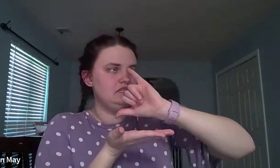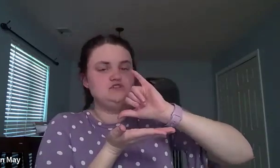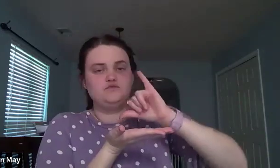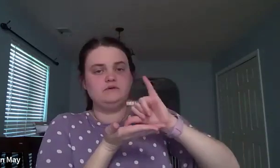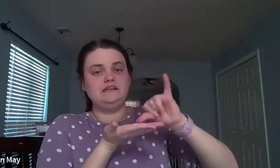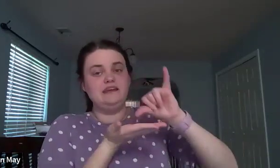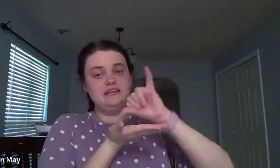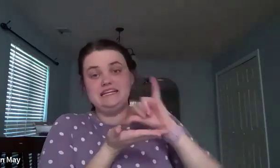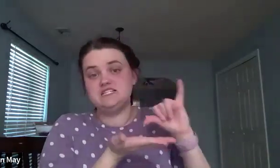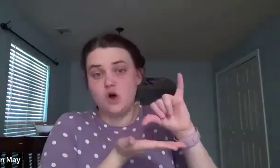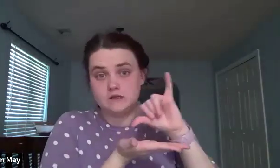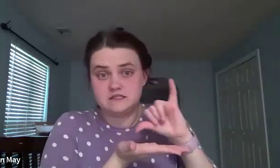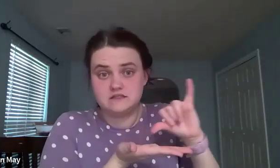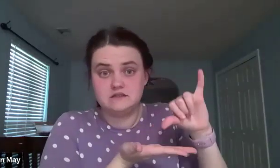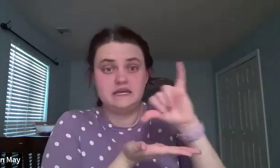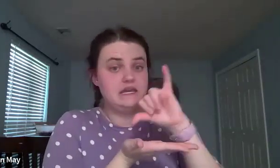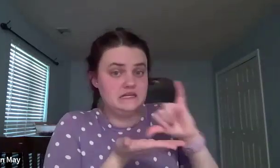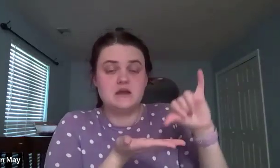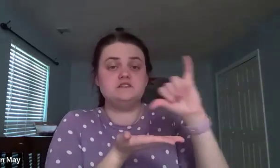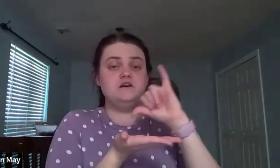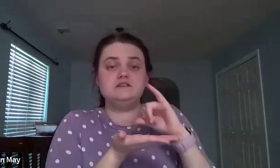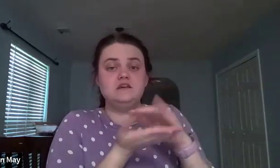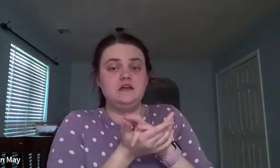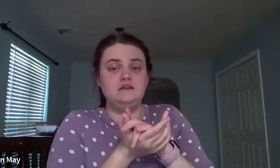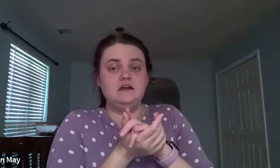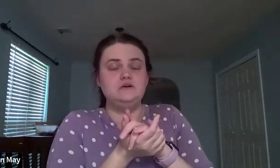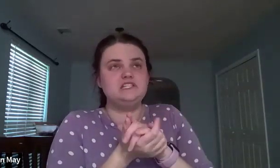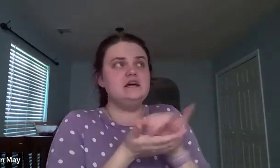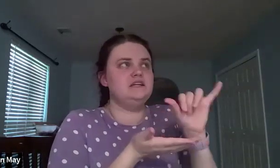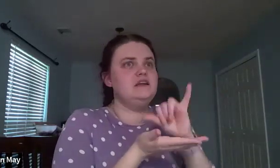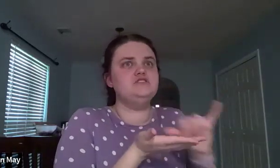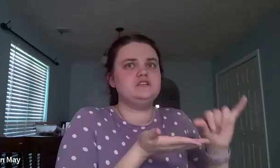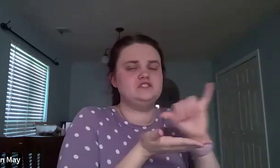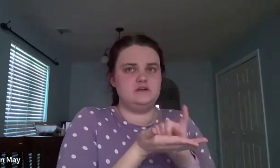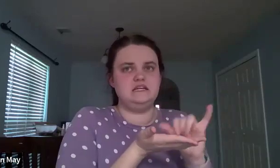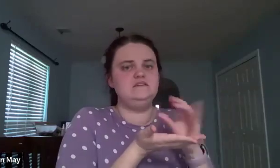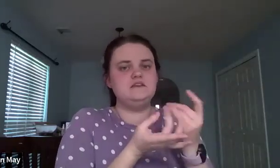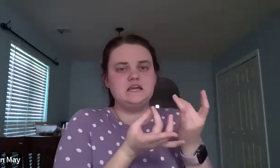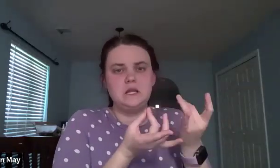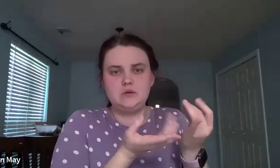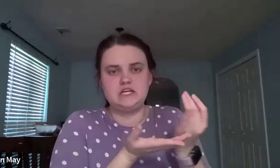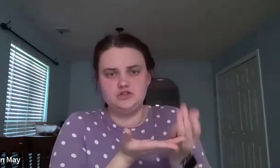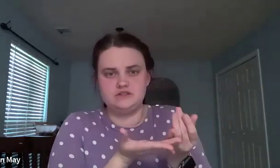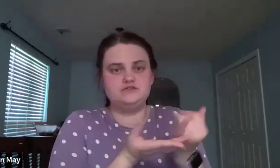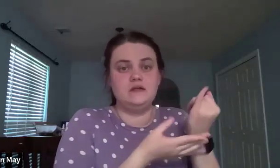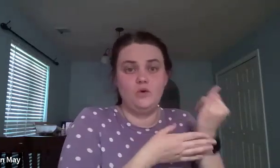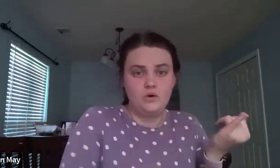is used for really kind of any sauce, like any type of sauce. And I know it's not even just like sauce, anything that's like a liquid that you drizzle. So like